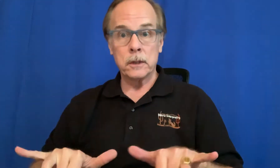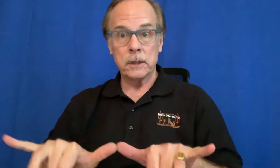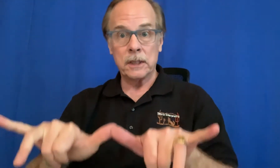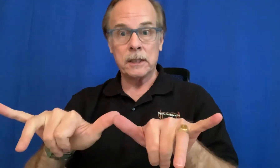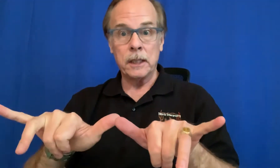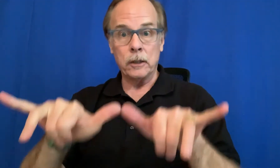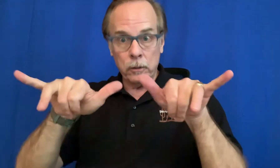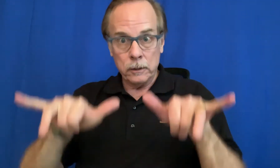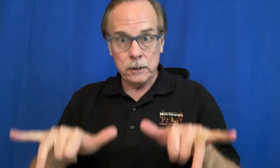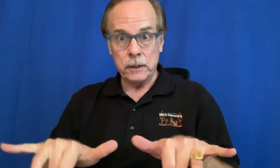still